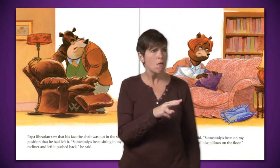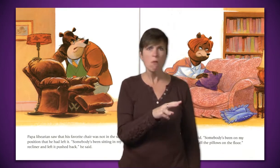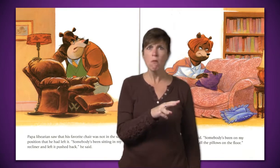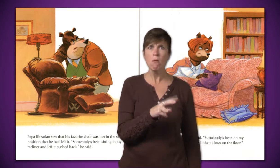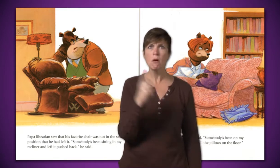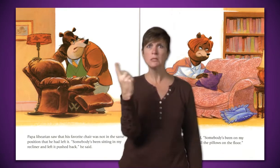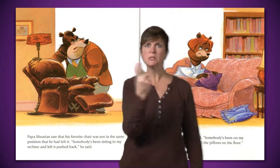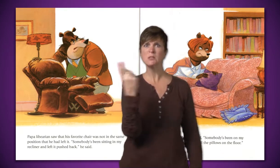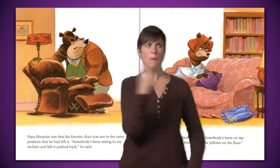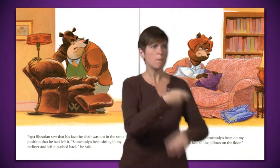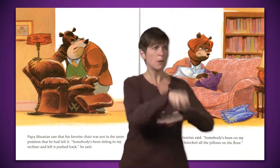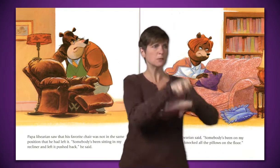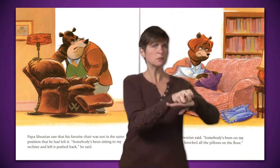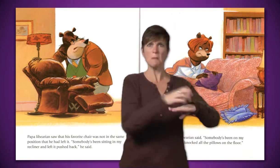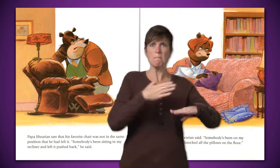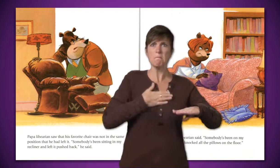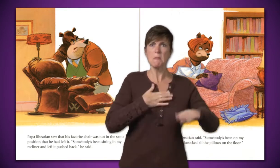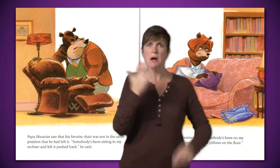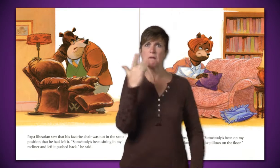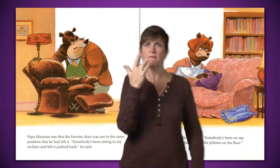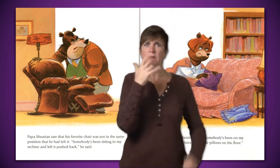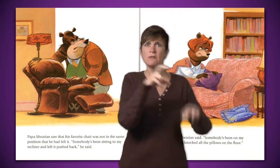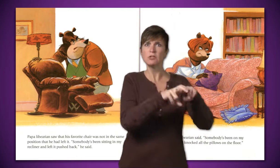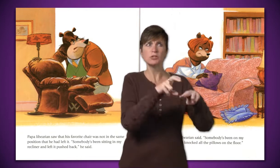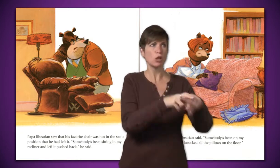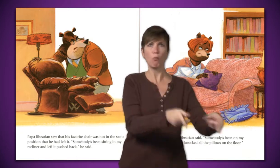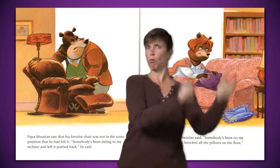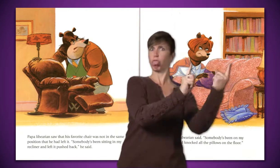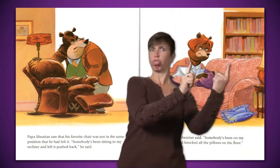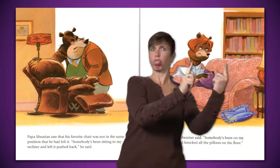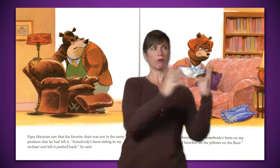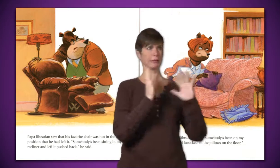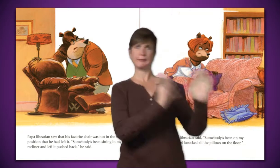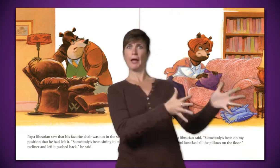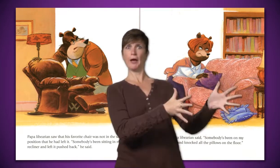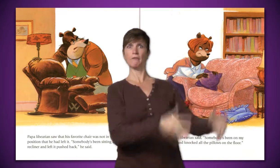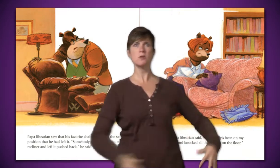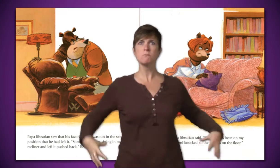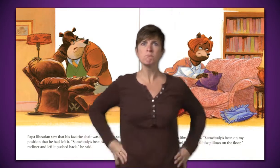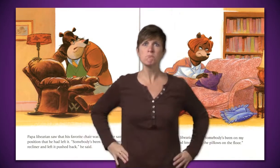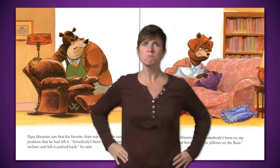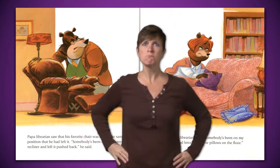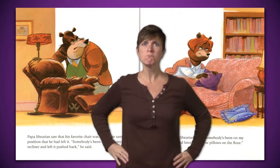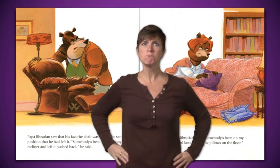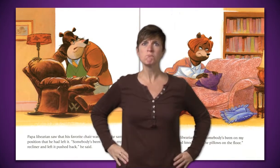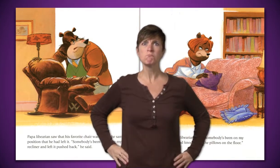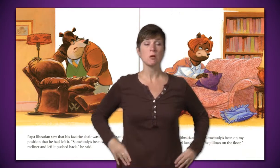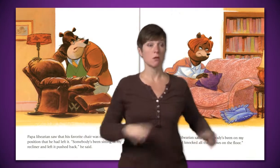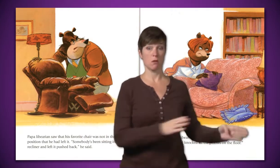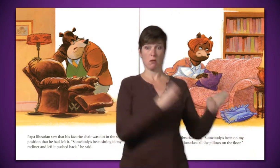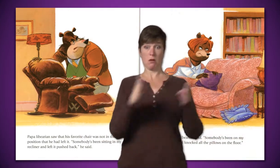it. "Somebody's been sitting in my recliner and left it pushed back," he